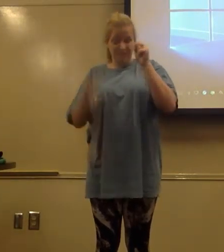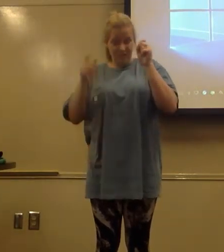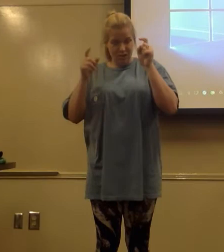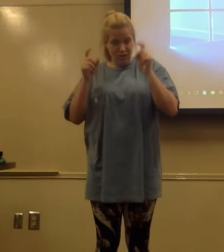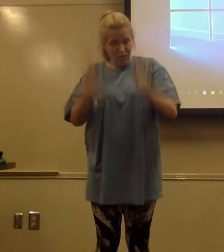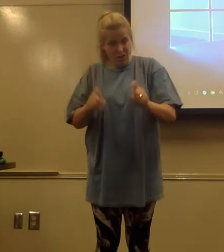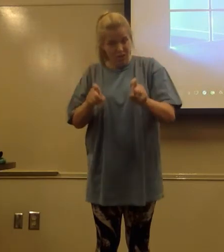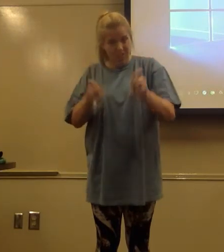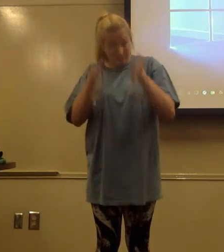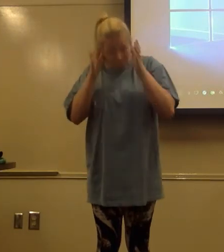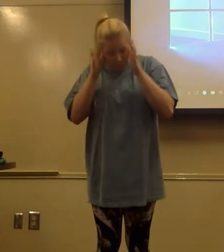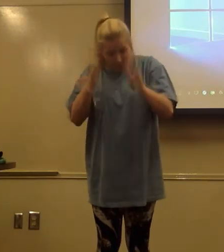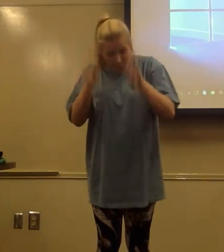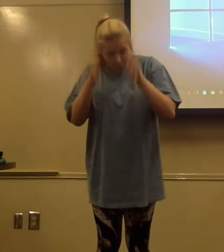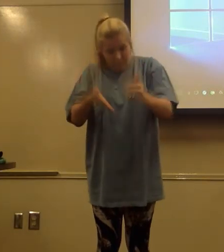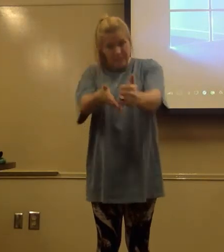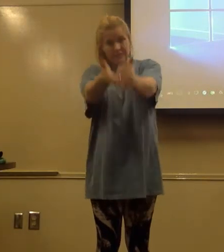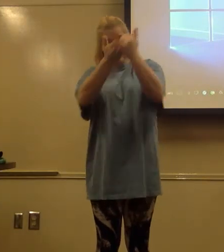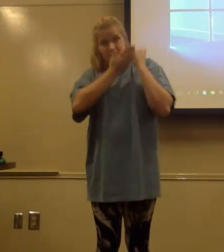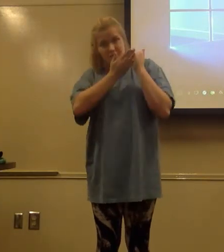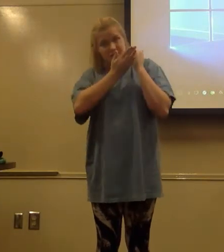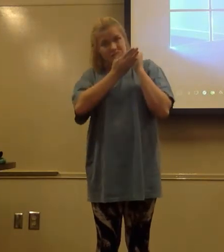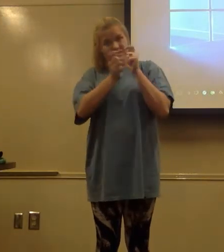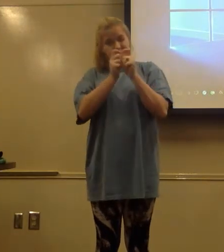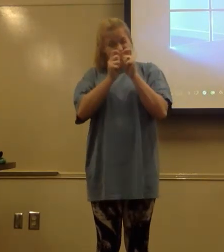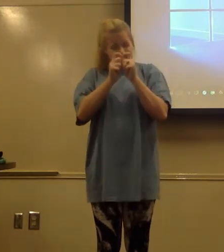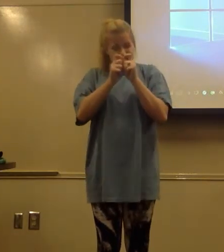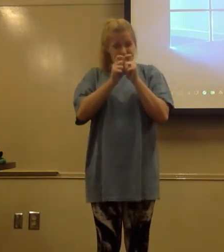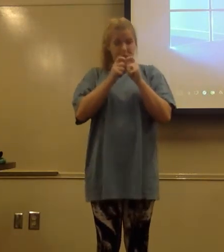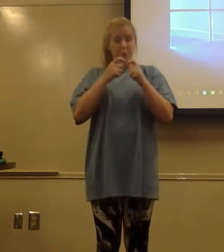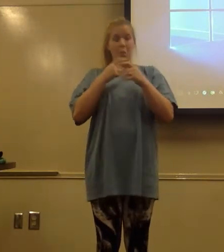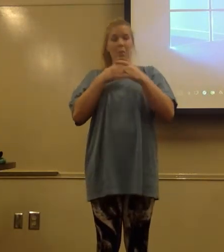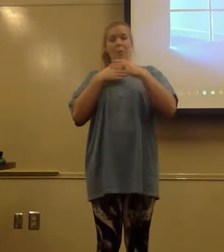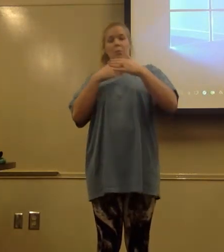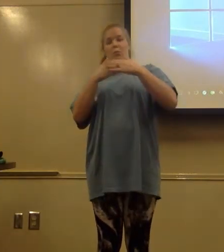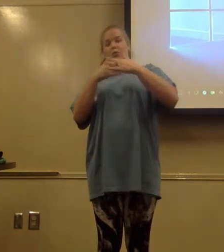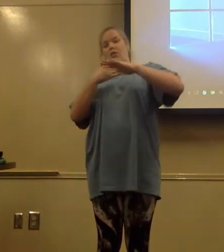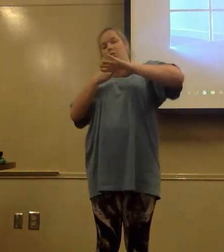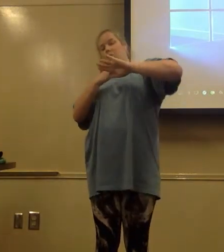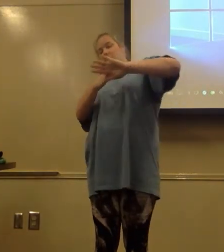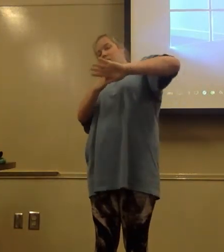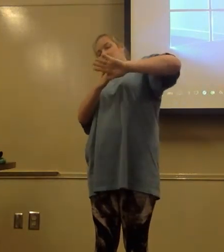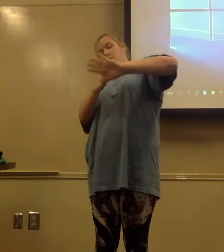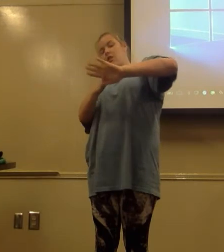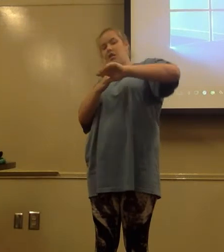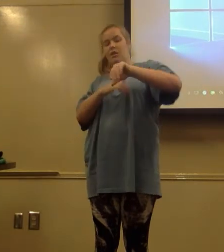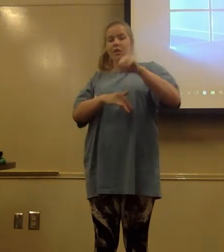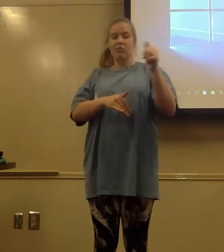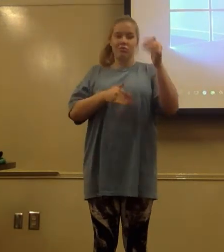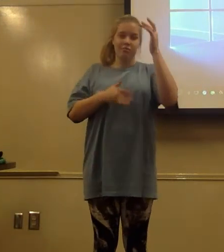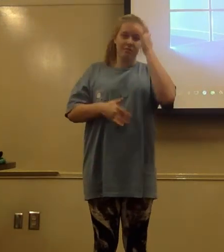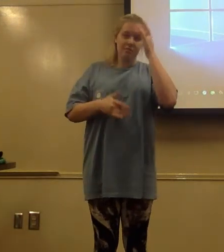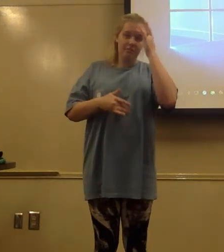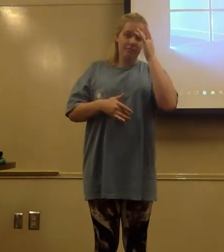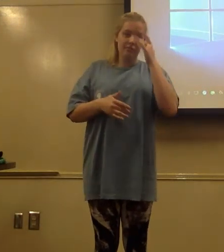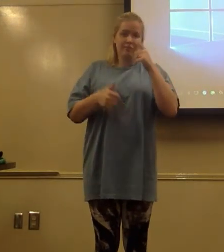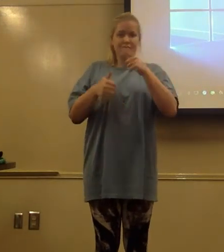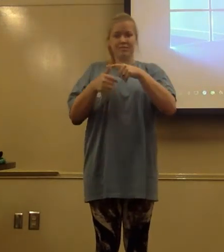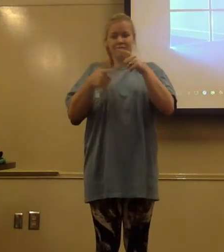diet until proven otherwise? And the fact that it can also prevent, arrest, or reverse other leading killers, type 2 diabetes, hypertension, would seem to make the case